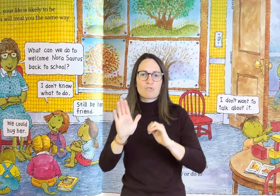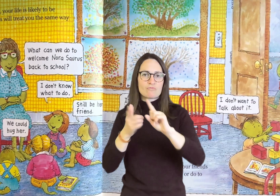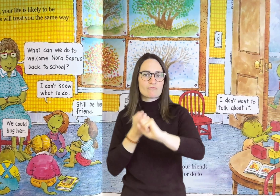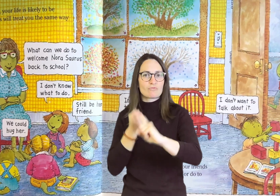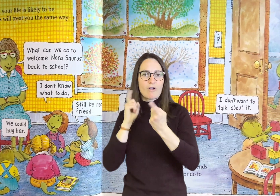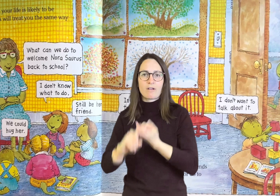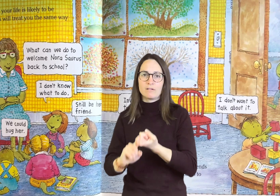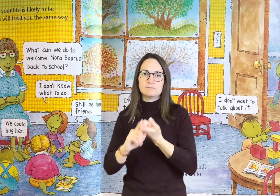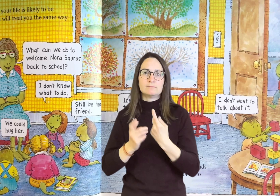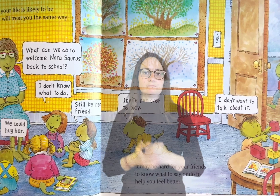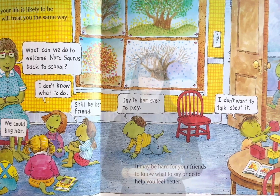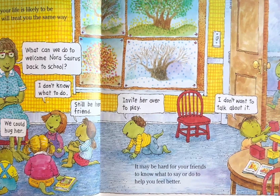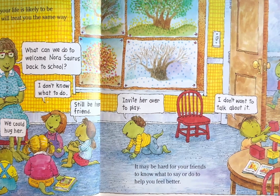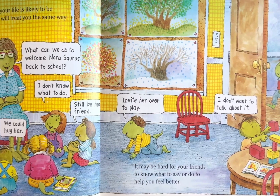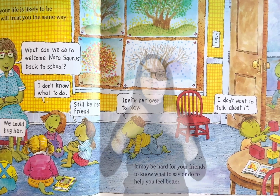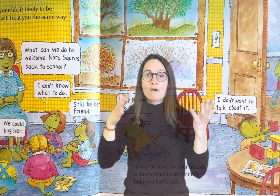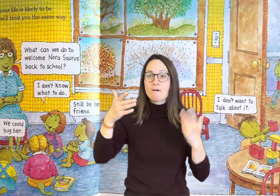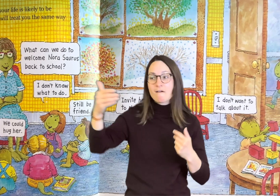Still be your friend?